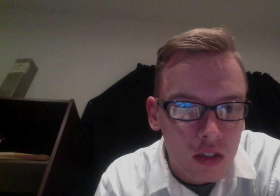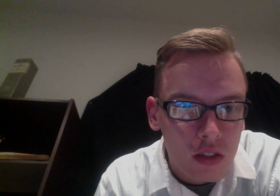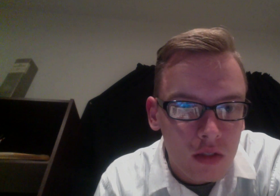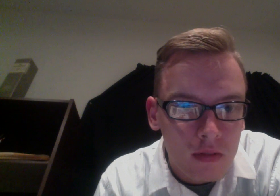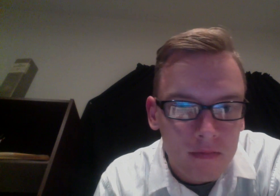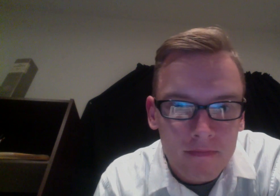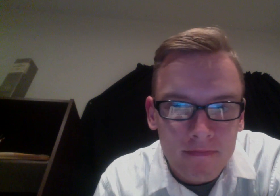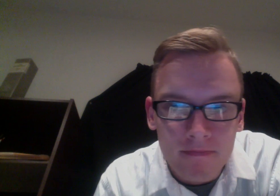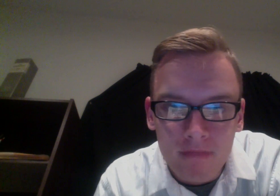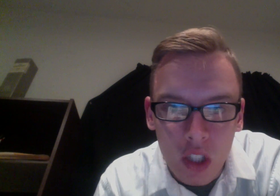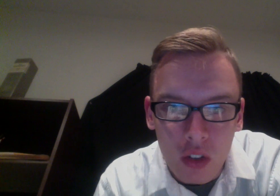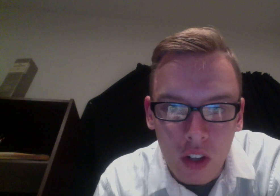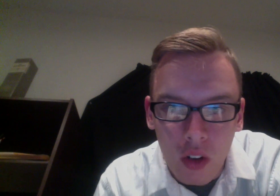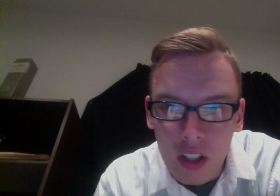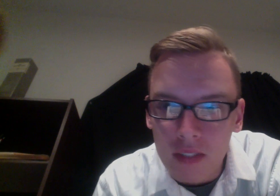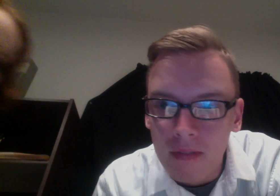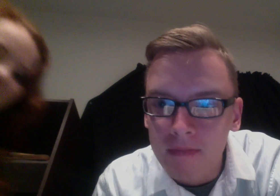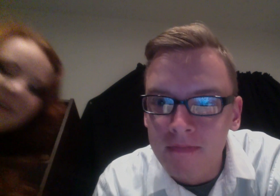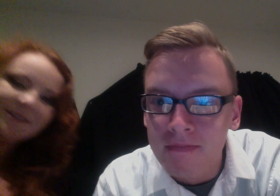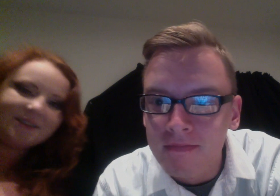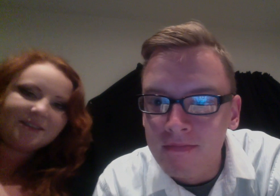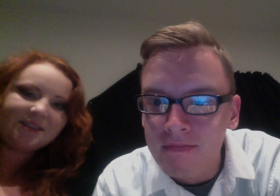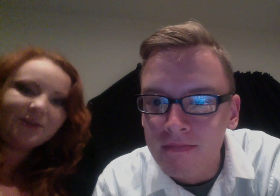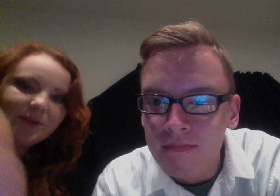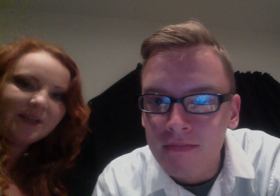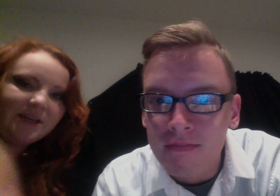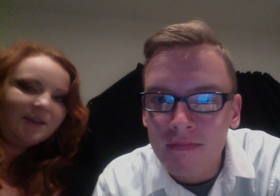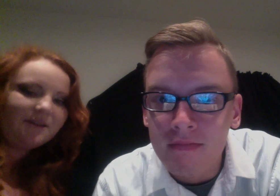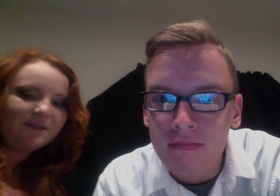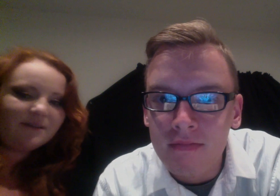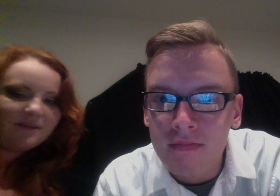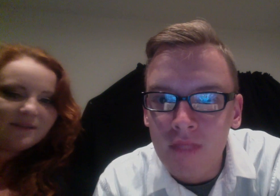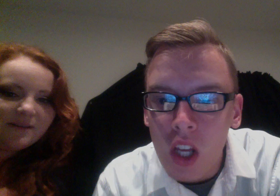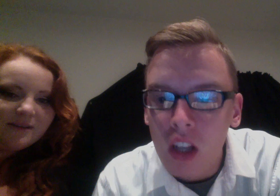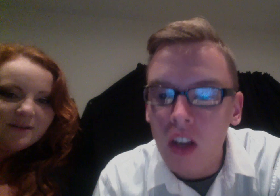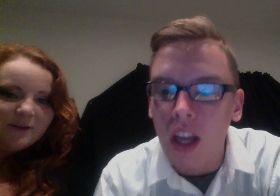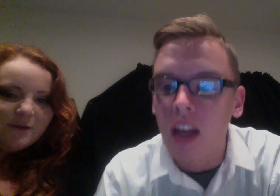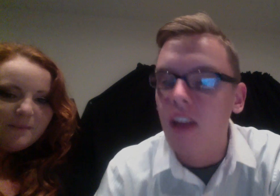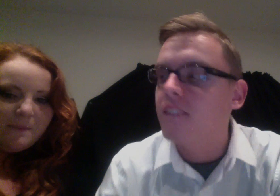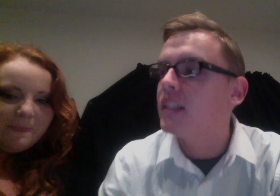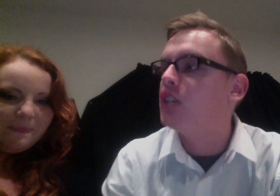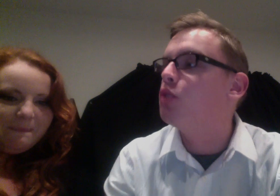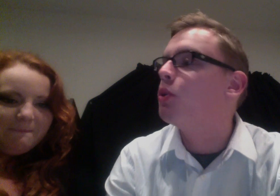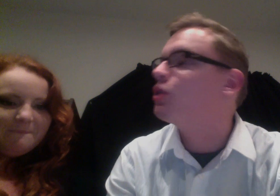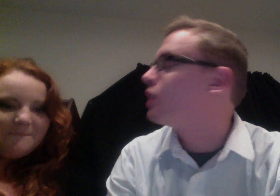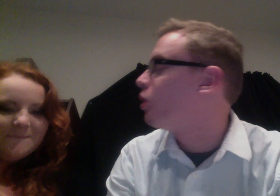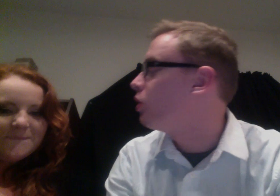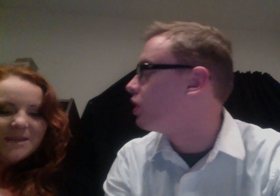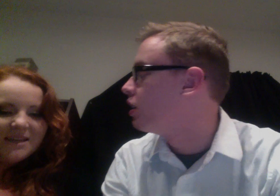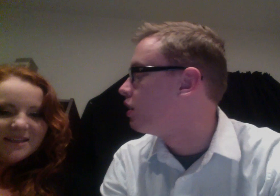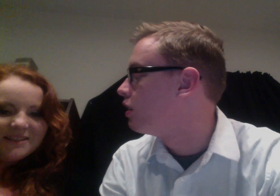Did you find it? Did you record it? Yes. See the green line? Okay. Did you push record? Yes.